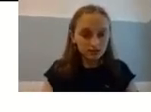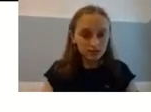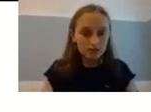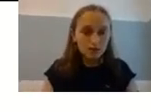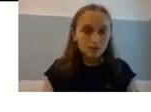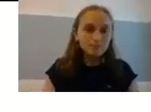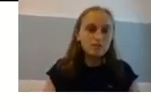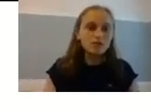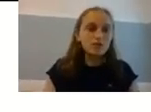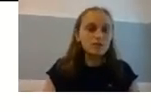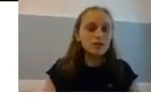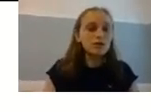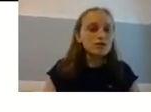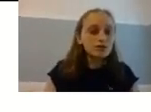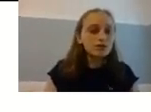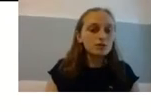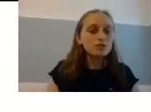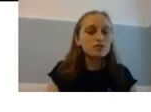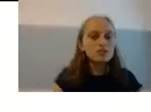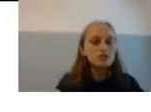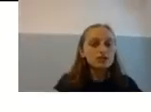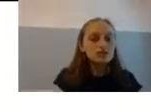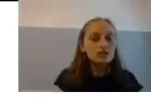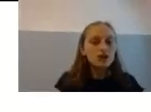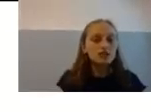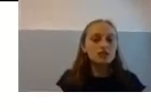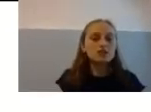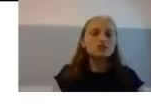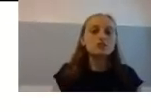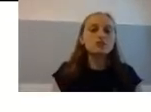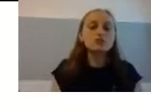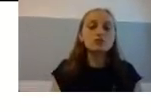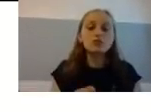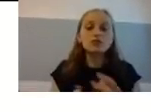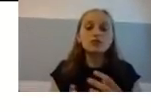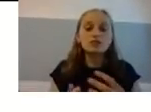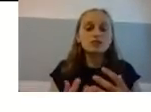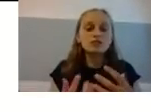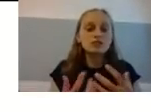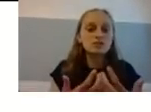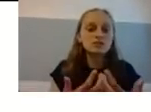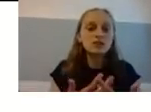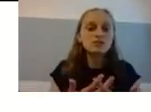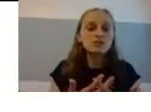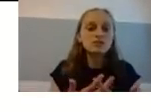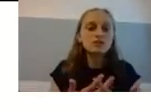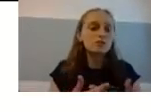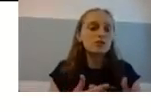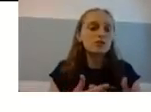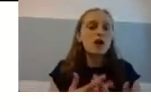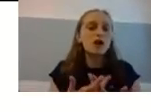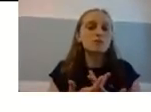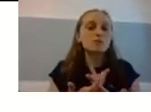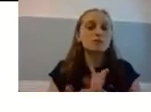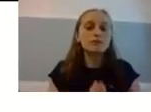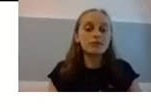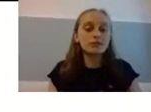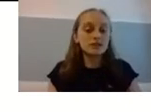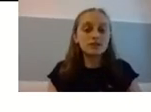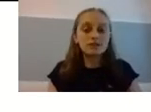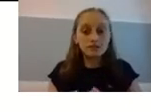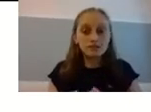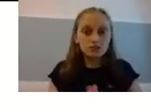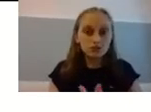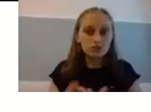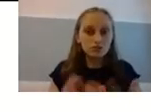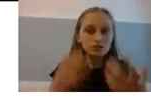artist also in movie theaters and theaters there are there are translations and subtitles accessible for people that are